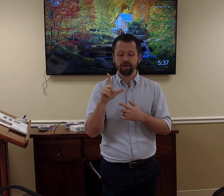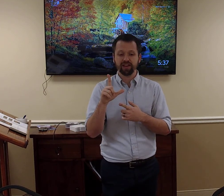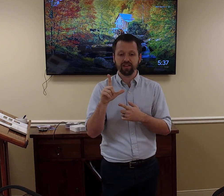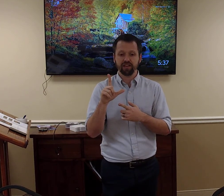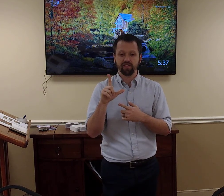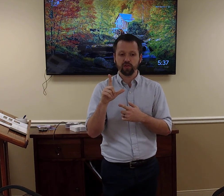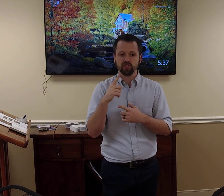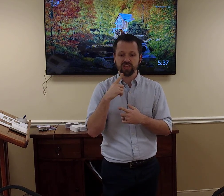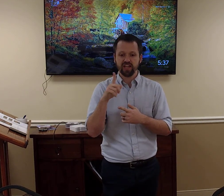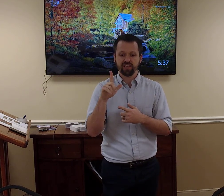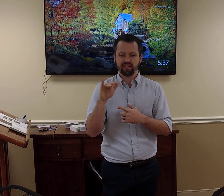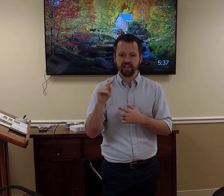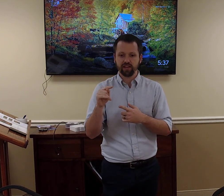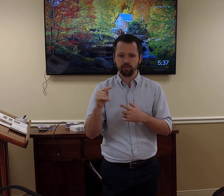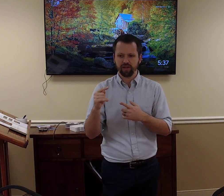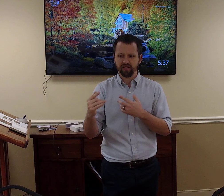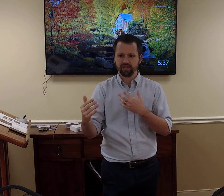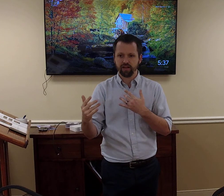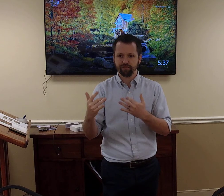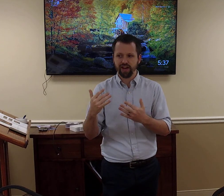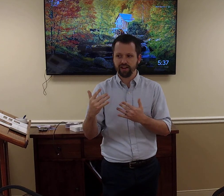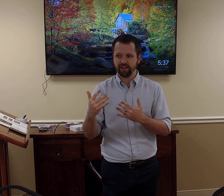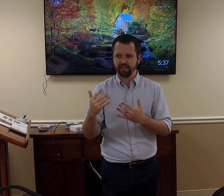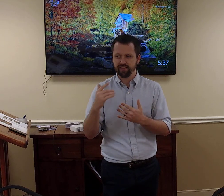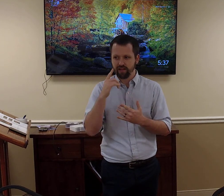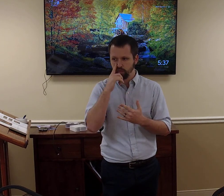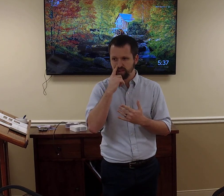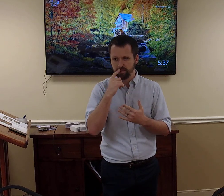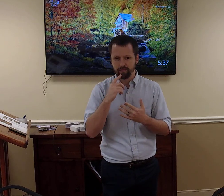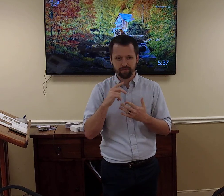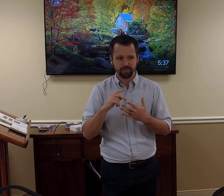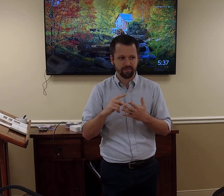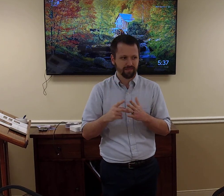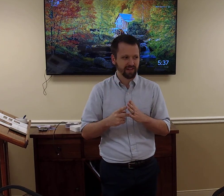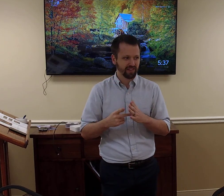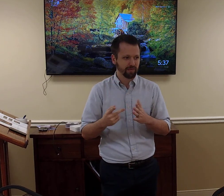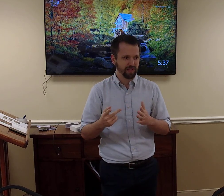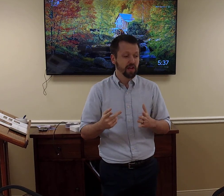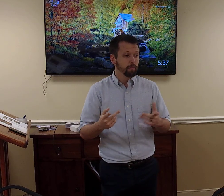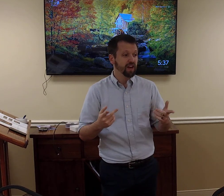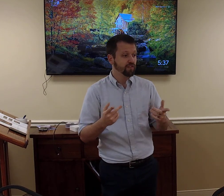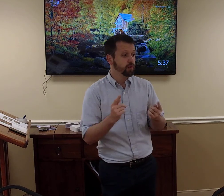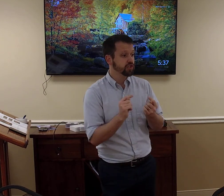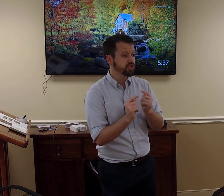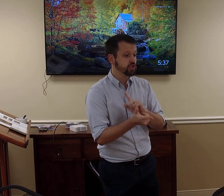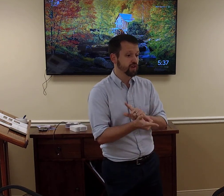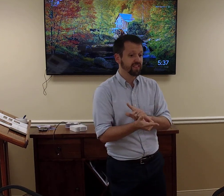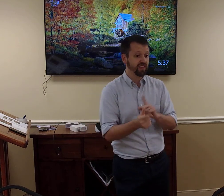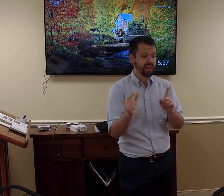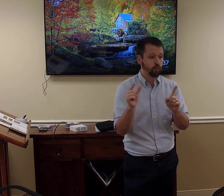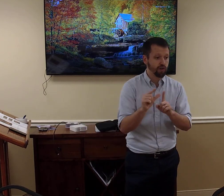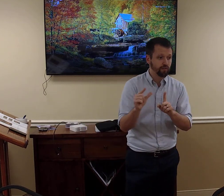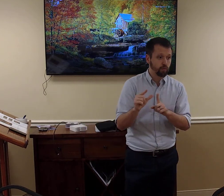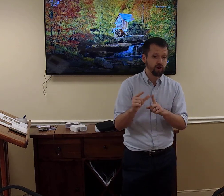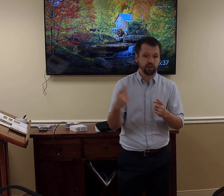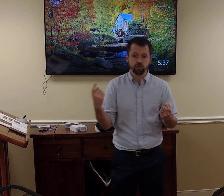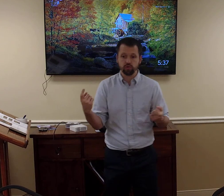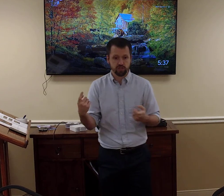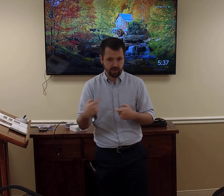But if you just say it's lit, you mean it's on fire, and that's not what that literally means. But if you were just to translate that word for word into